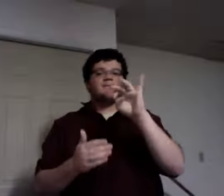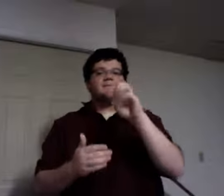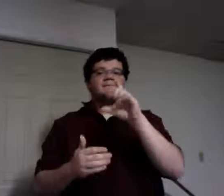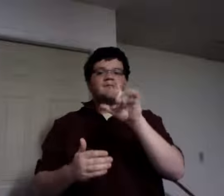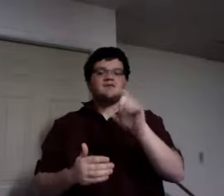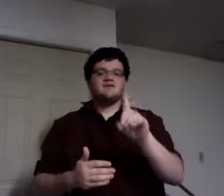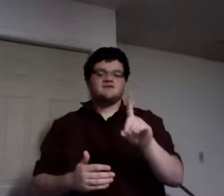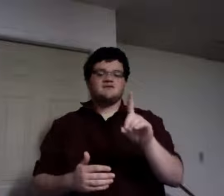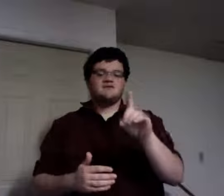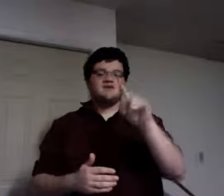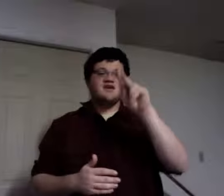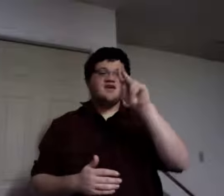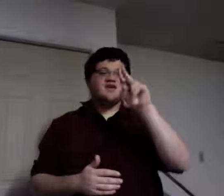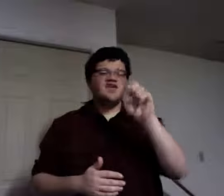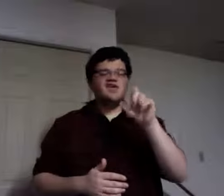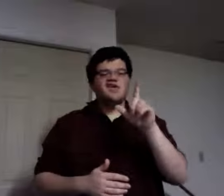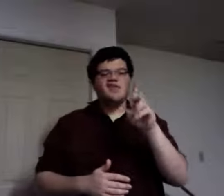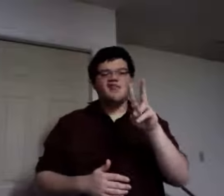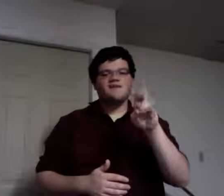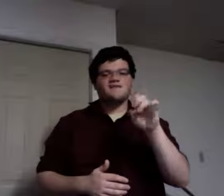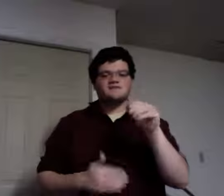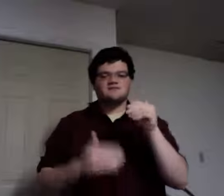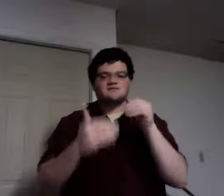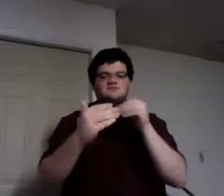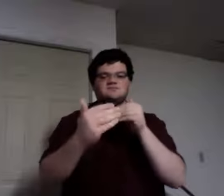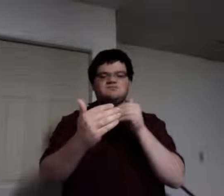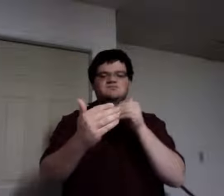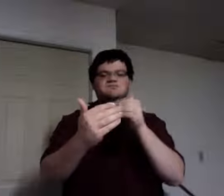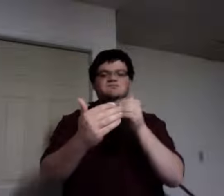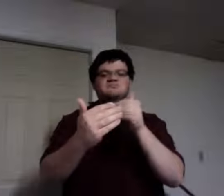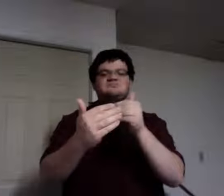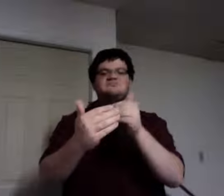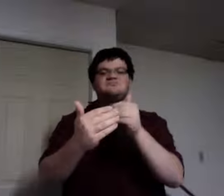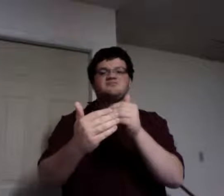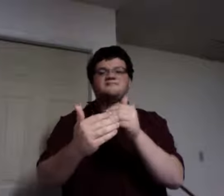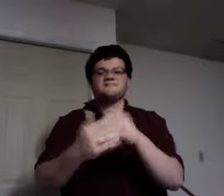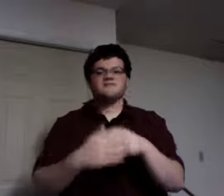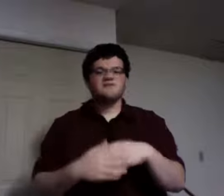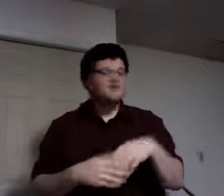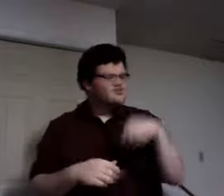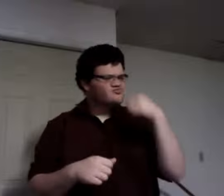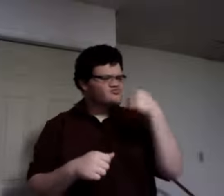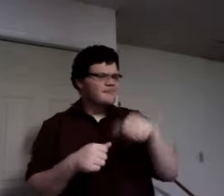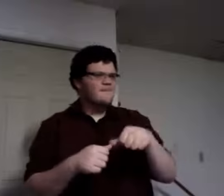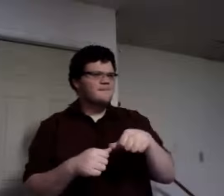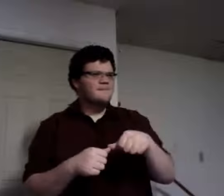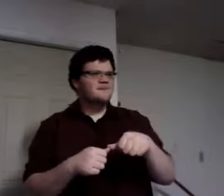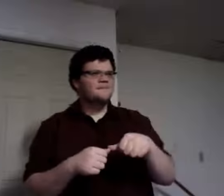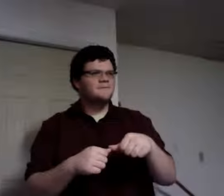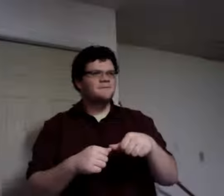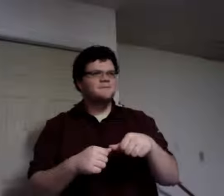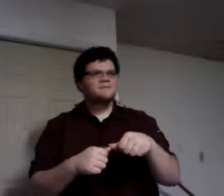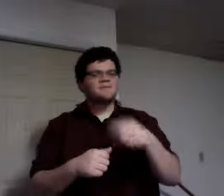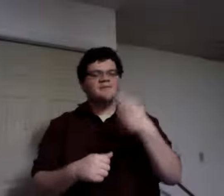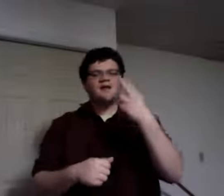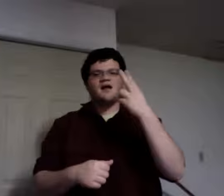kind of realize the neat thing that's happening, let's remember what a hydrogen atom looks like. A hydrogen, and even more, I'm just going to focus on the hydrogen nucleus.